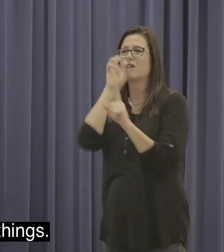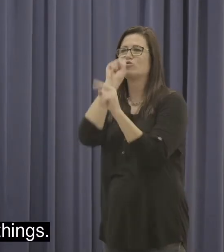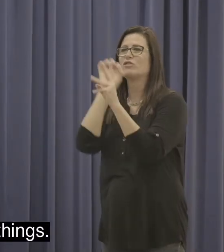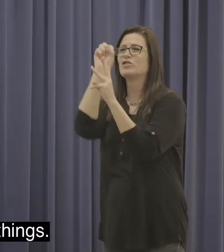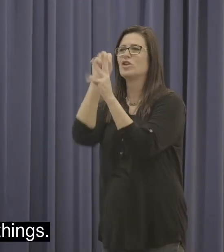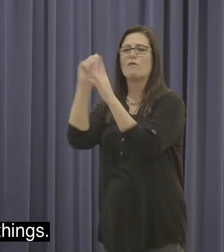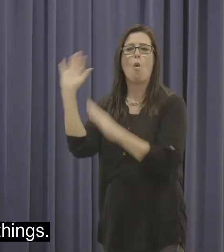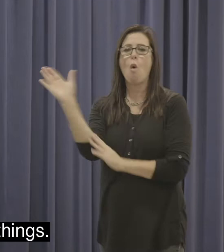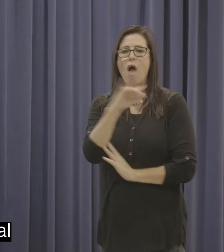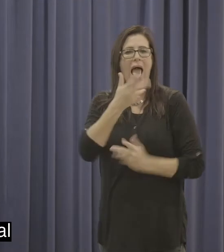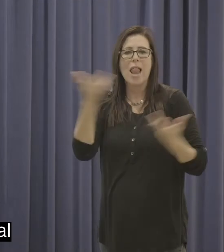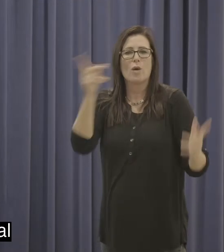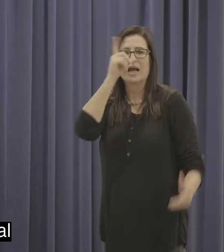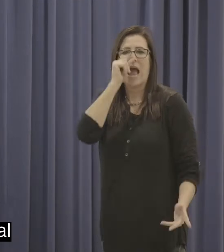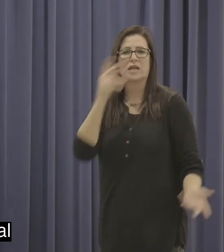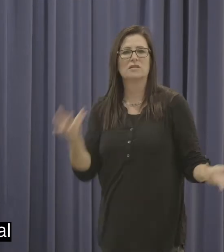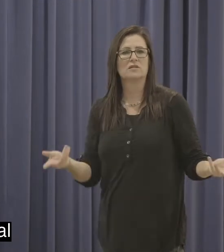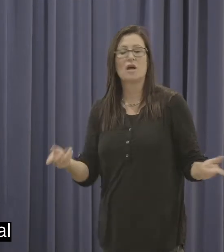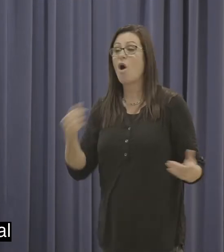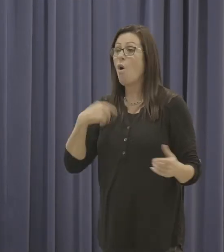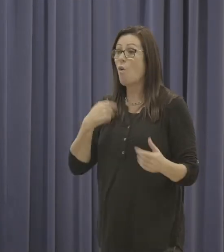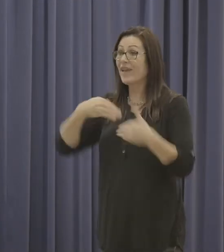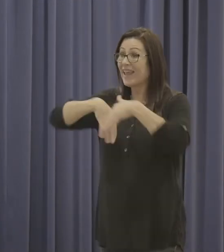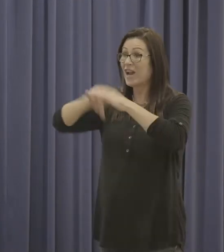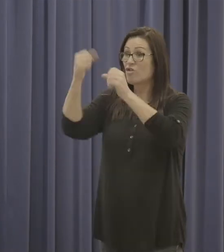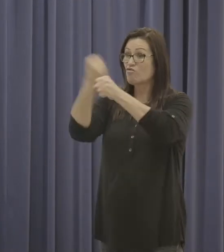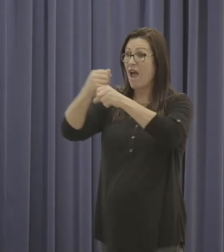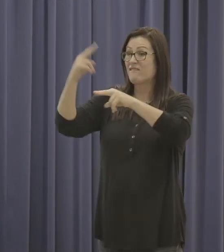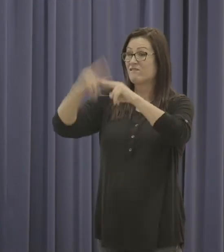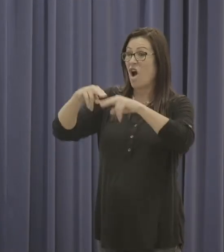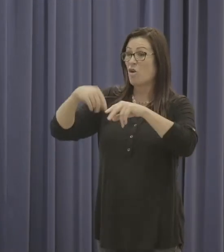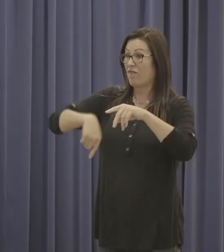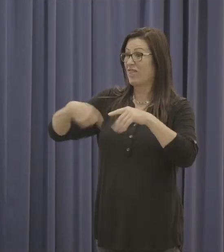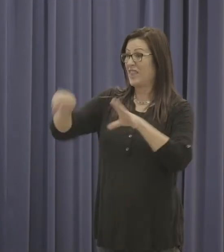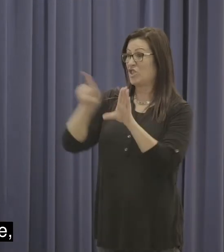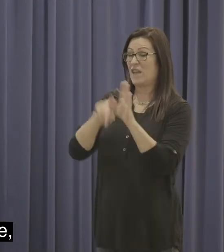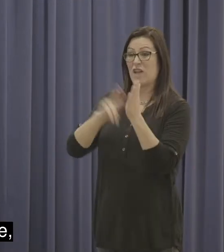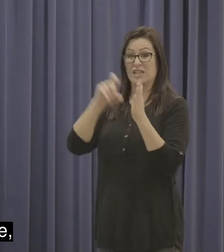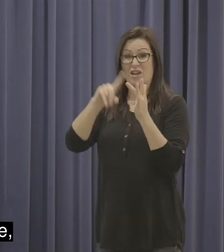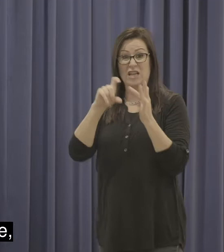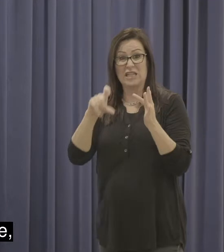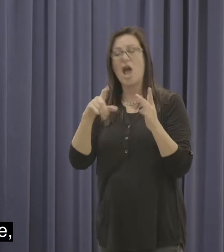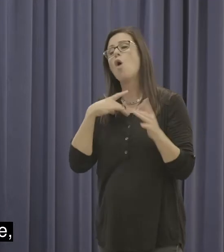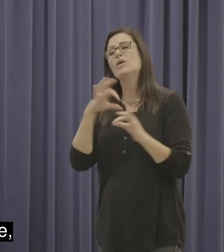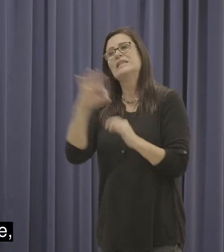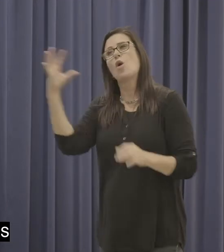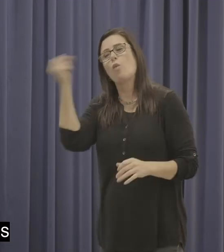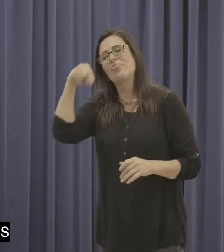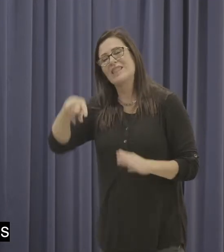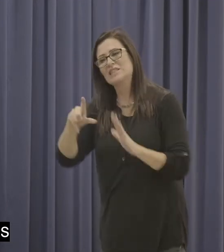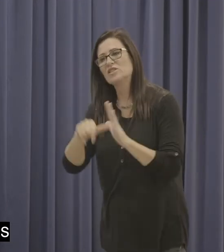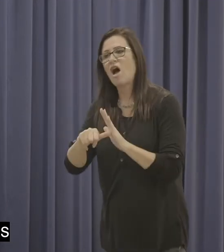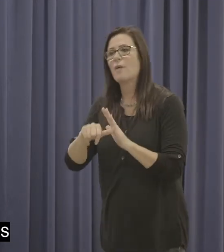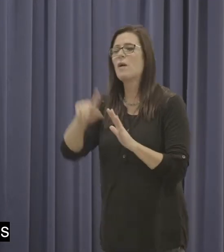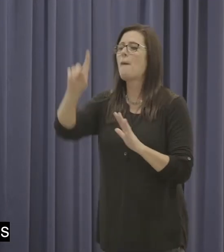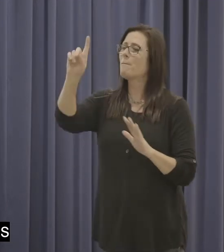things. We made it into the grand final of the NCIC this year, and while we didn't win it this time, the